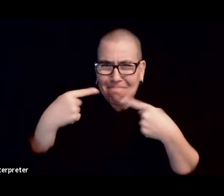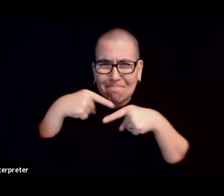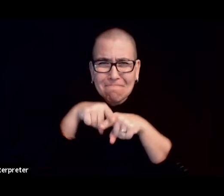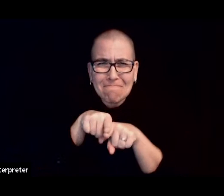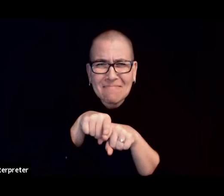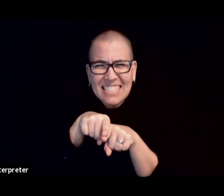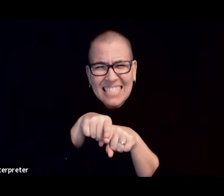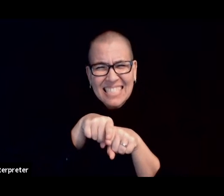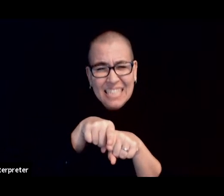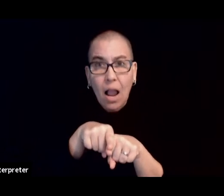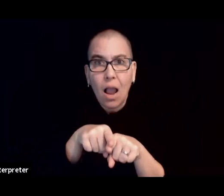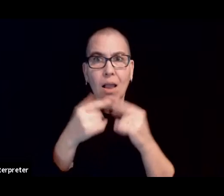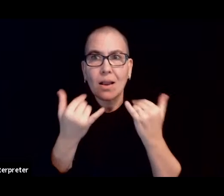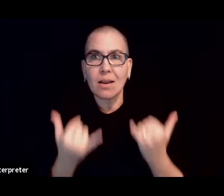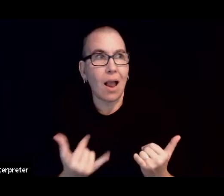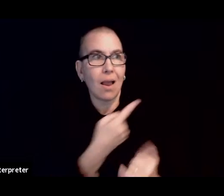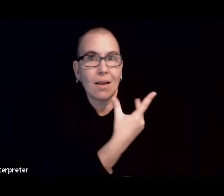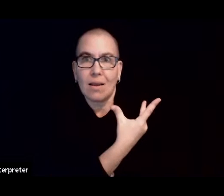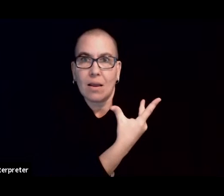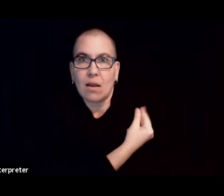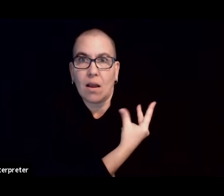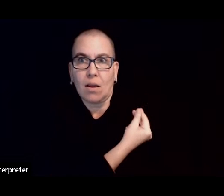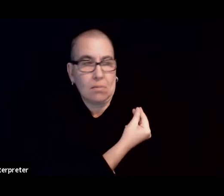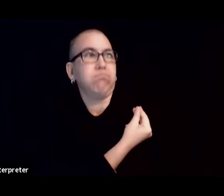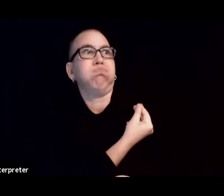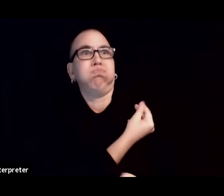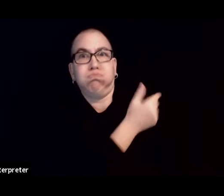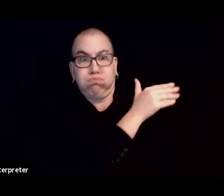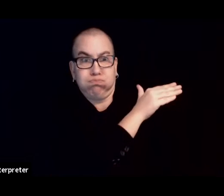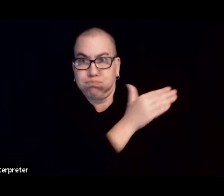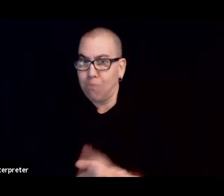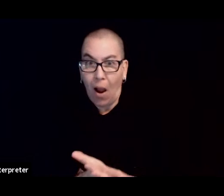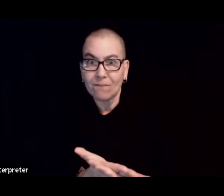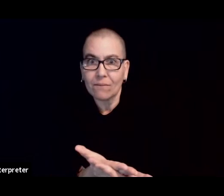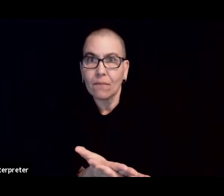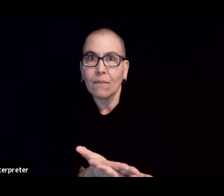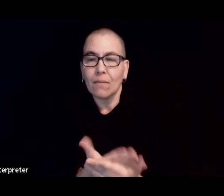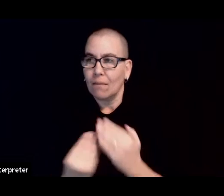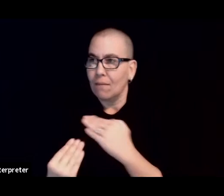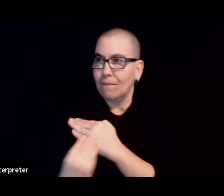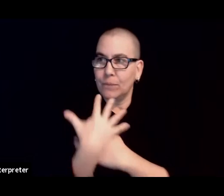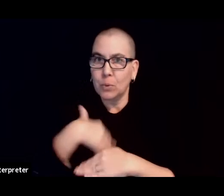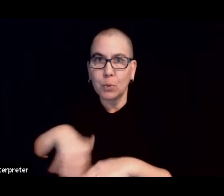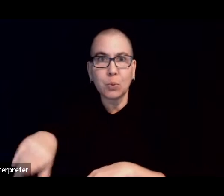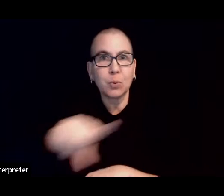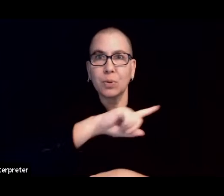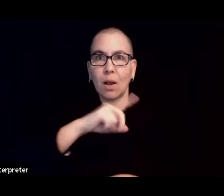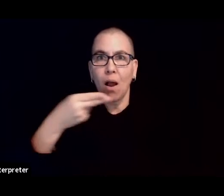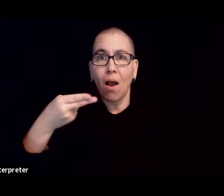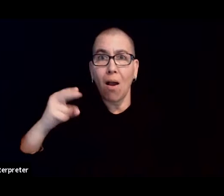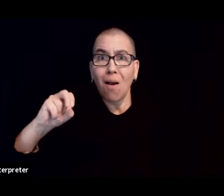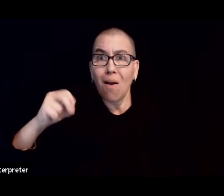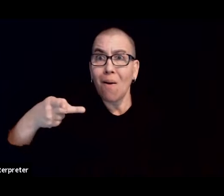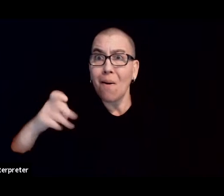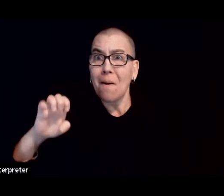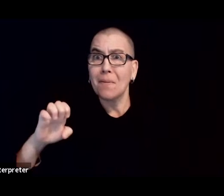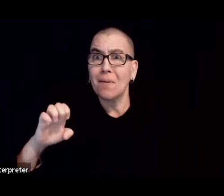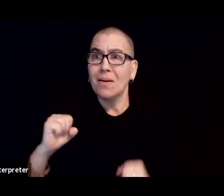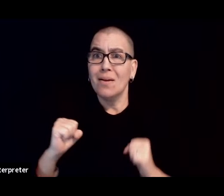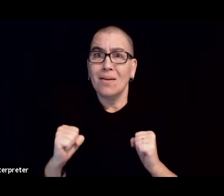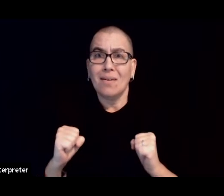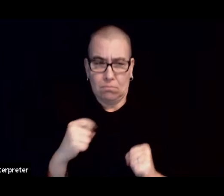very clearly. On the hope side, the ACIP will be reviewing the Moderna vaccine